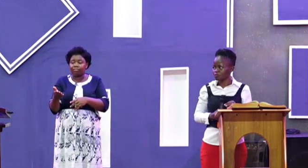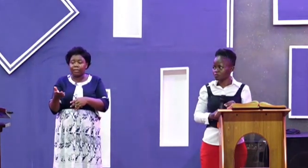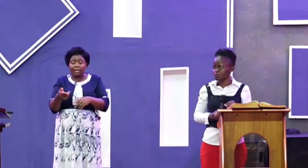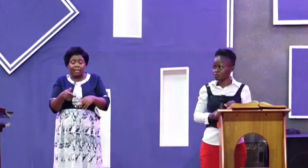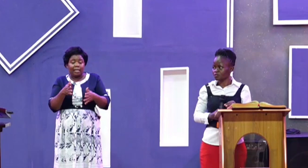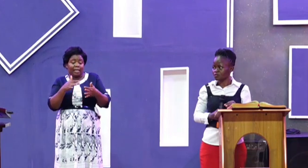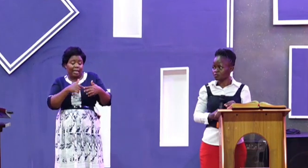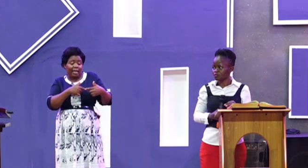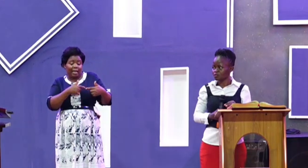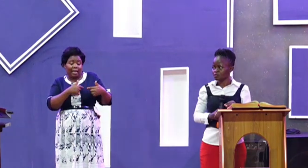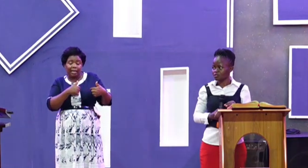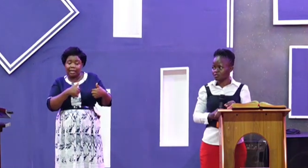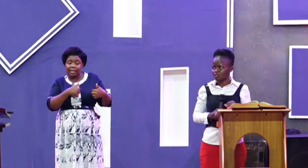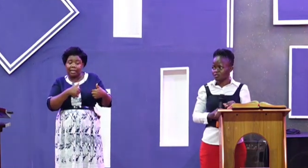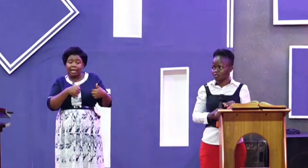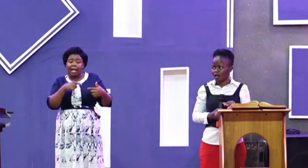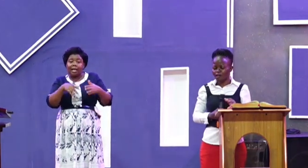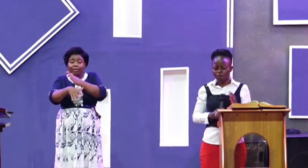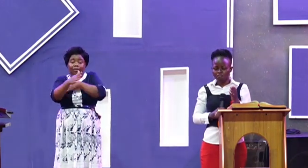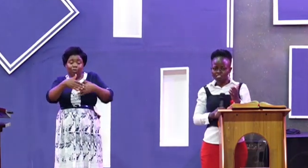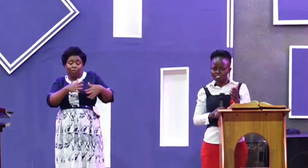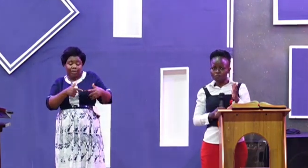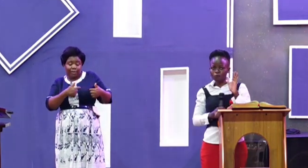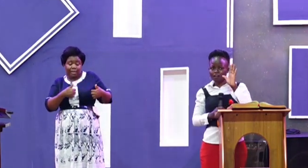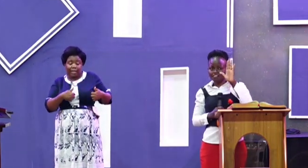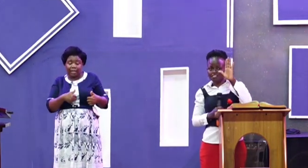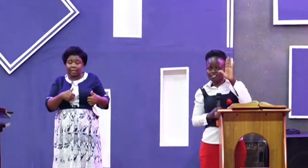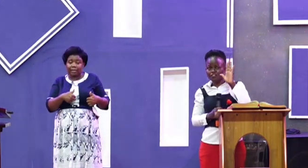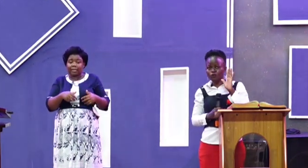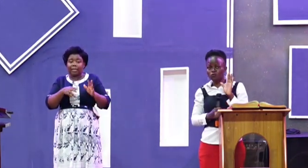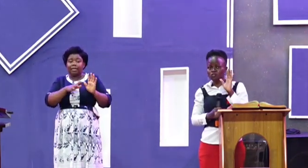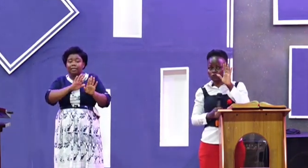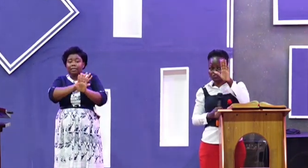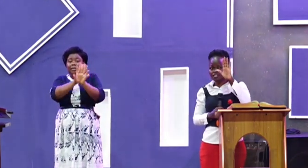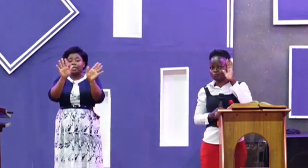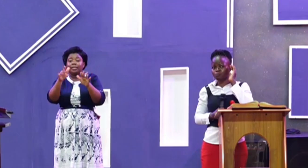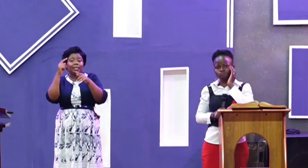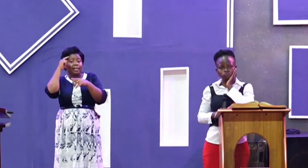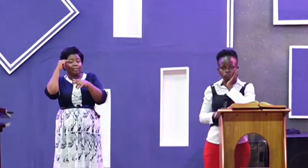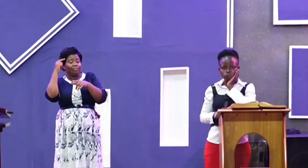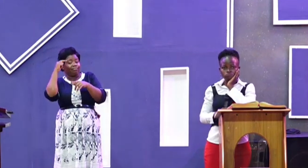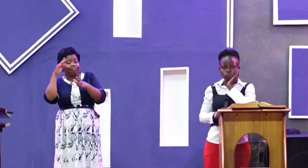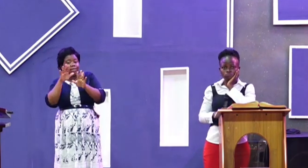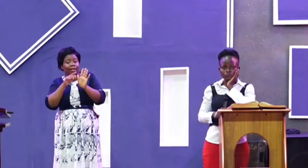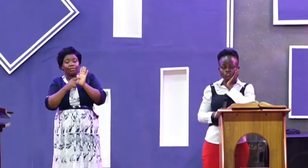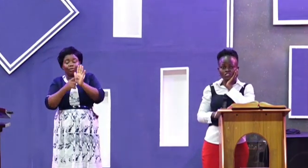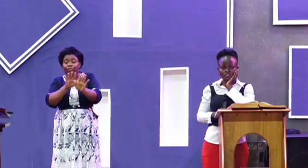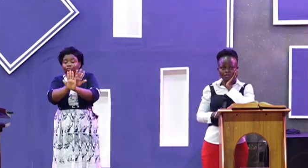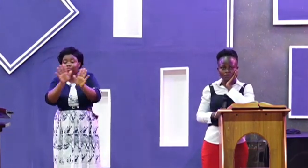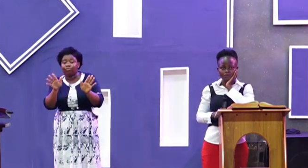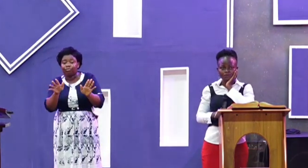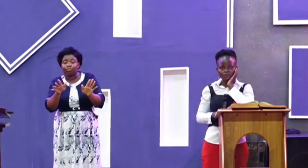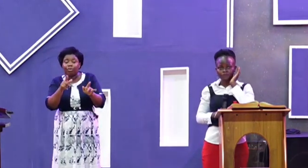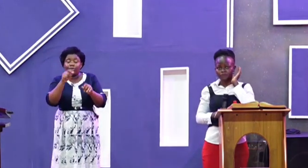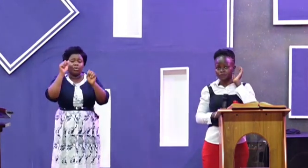balina Katonda n'abiteeka ku lutimbe luli, and God decides to cast their thoughts on that oyinza